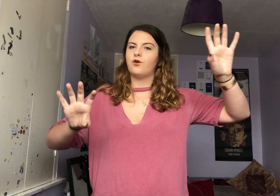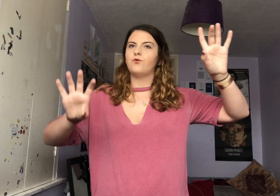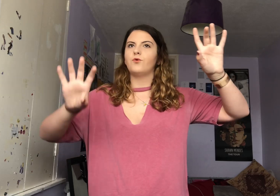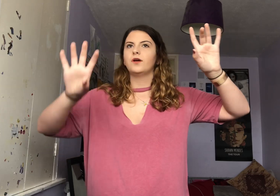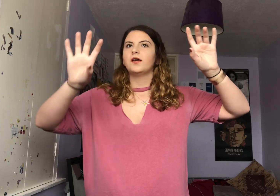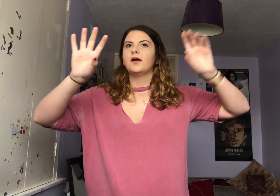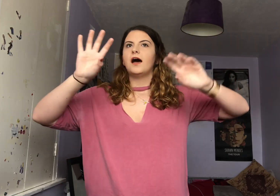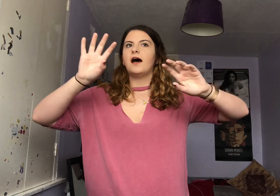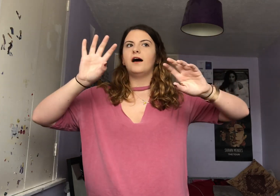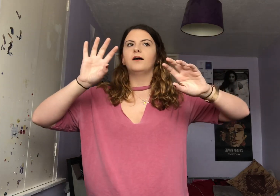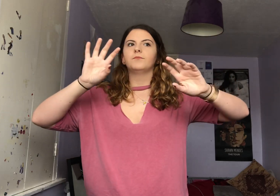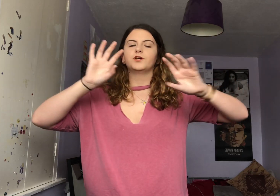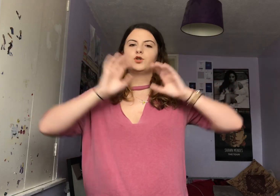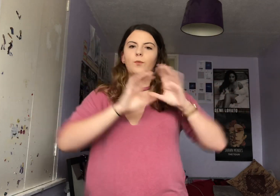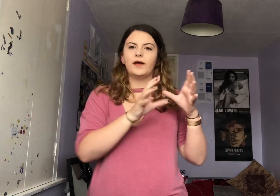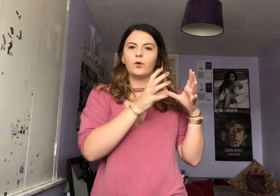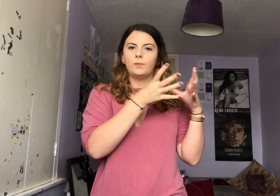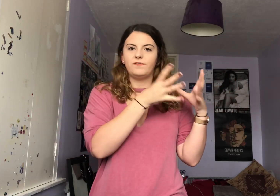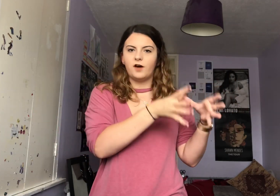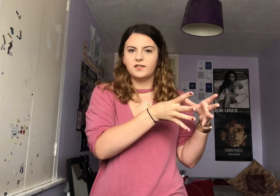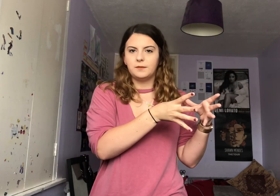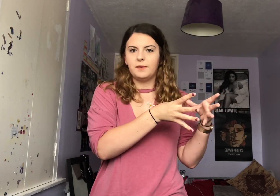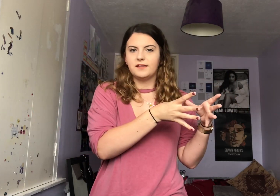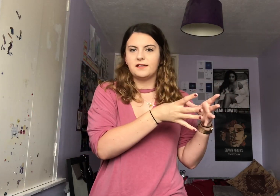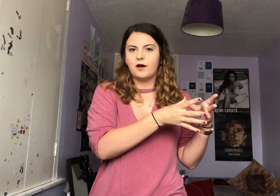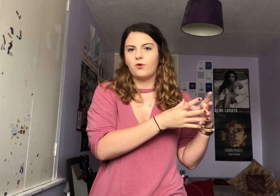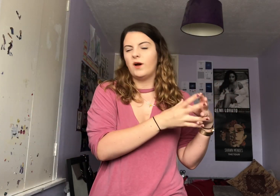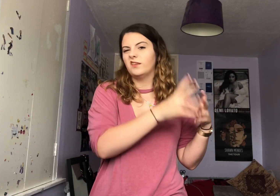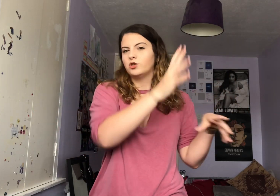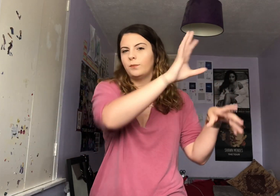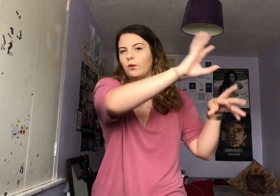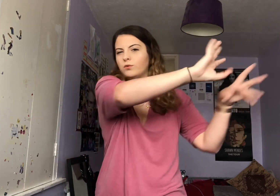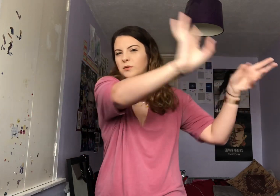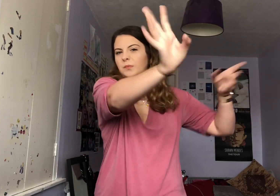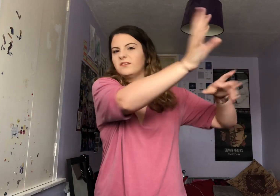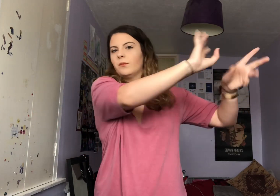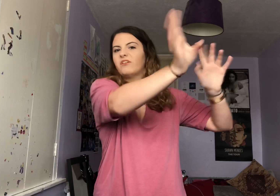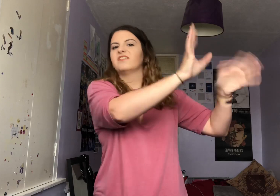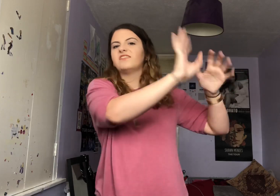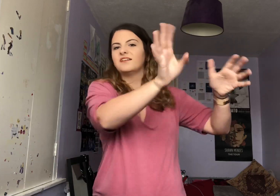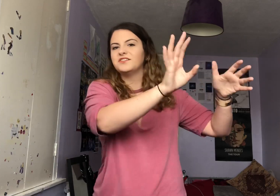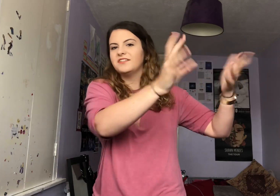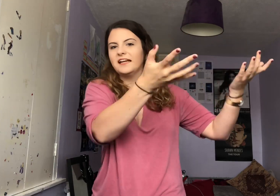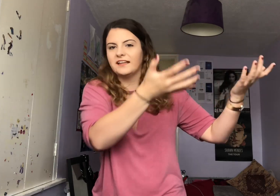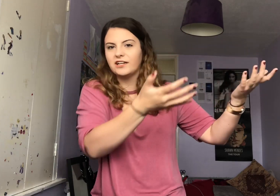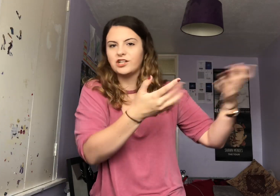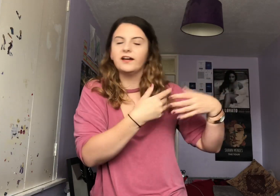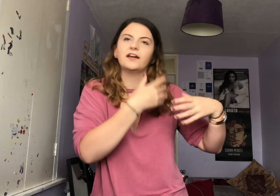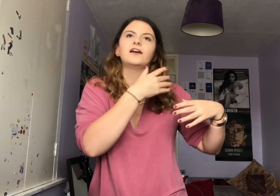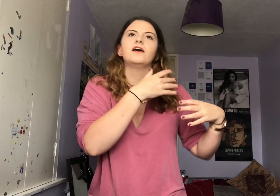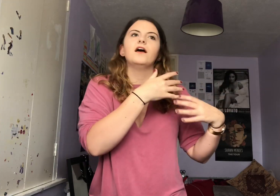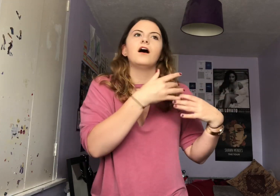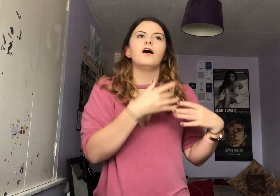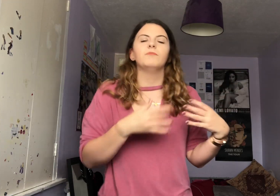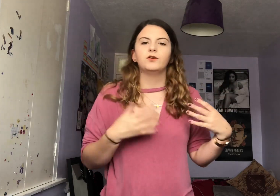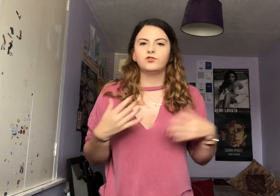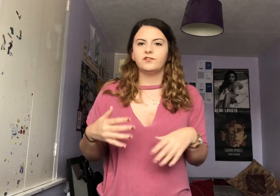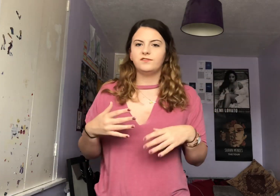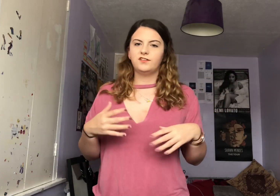So the topic will be first in BSL and the topic will just be somewhere in the sentence in English, like in order